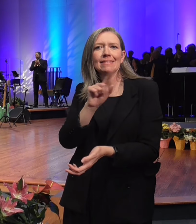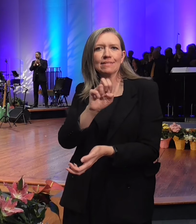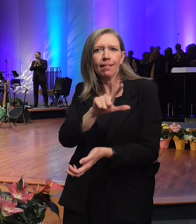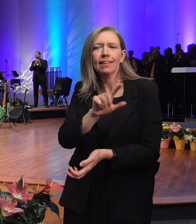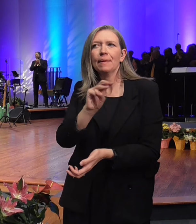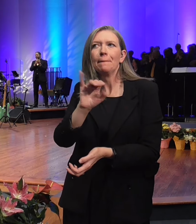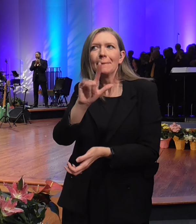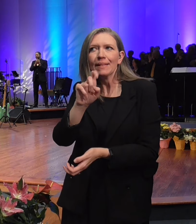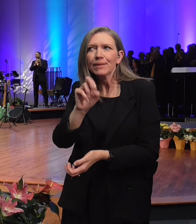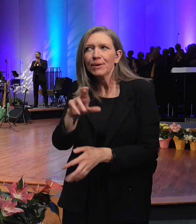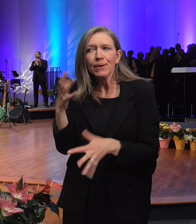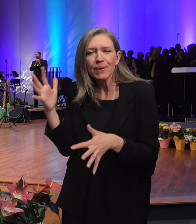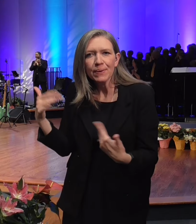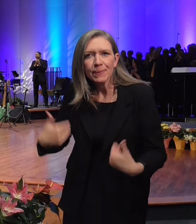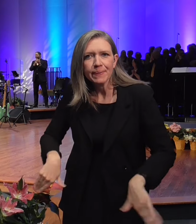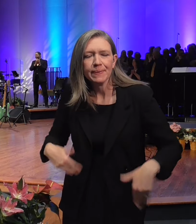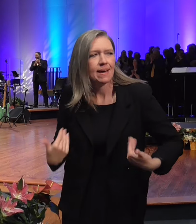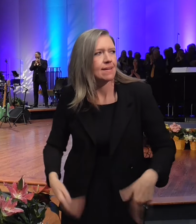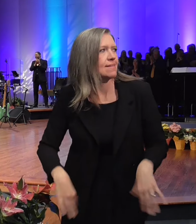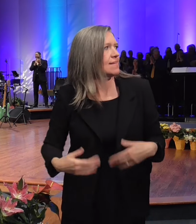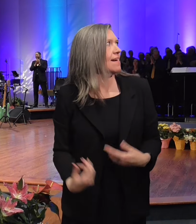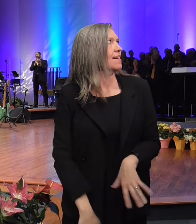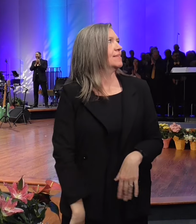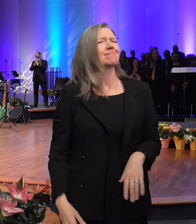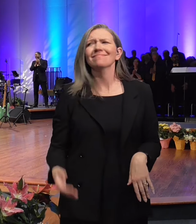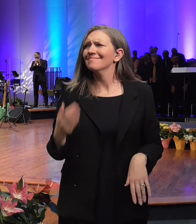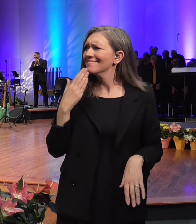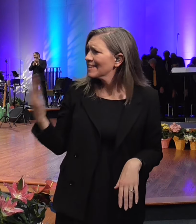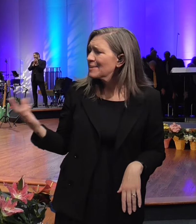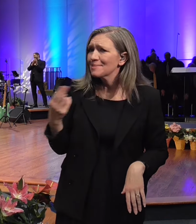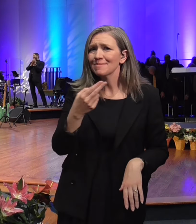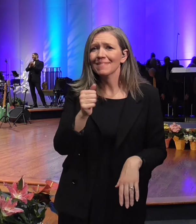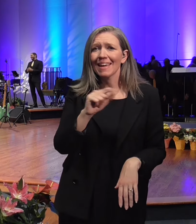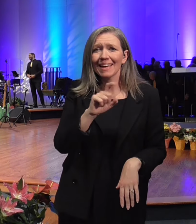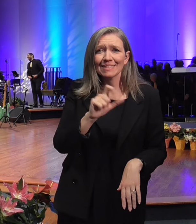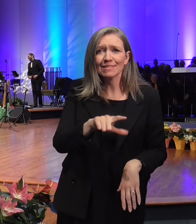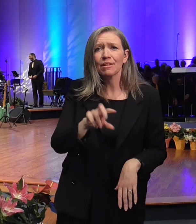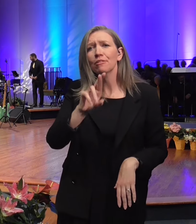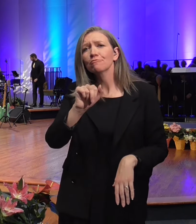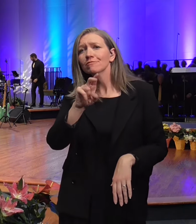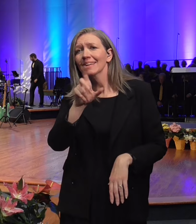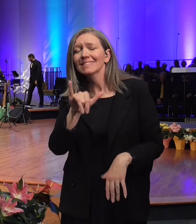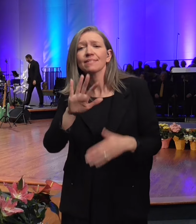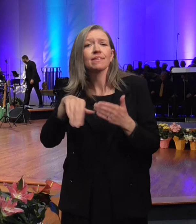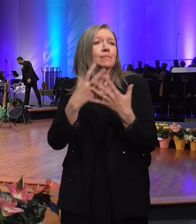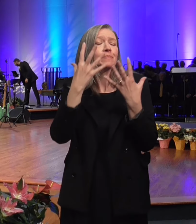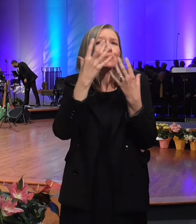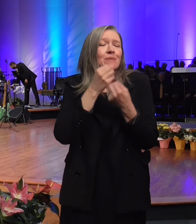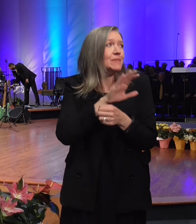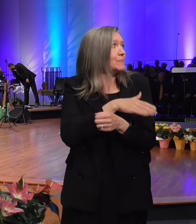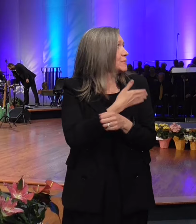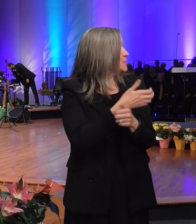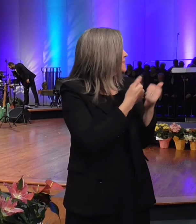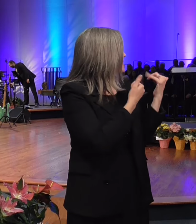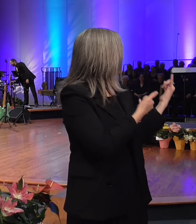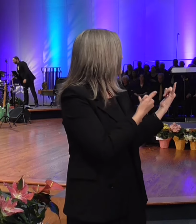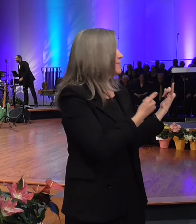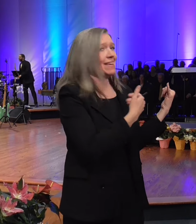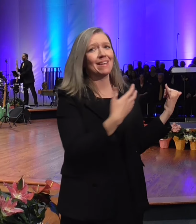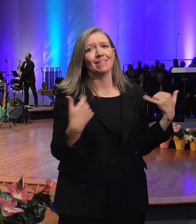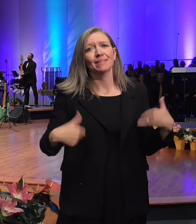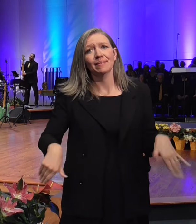Yes. Wow. Thank you, Hazel. Thank you, Randy. Thank you for all the beautiful music today. We're so blessed.